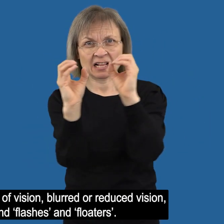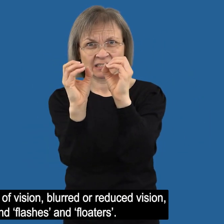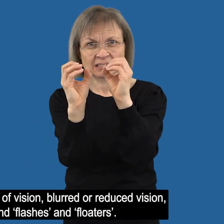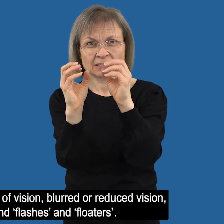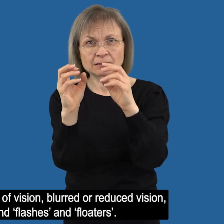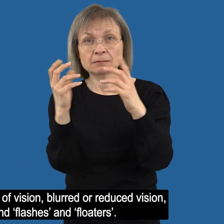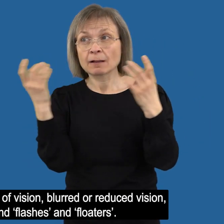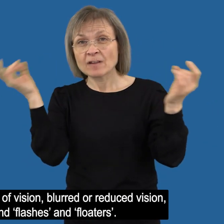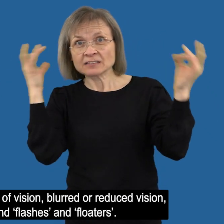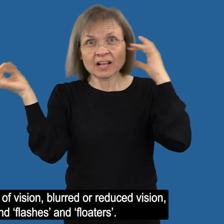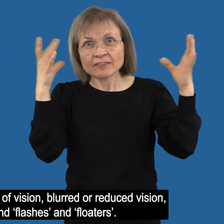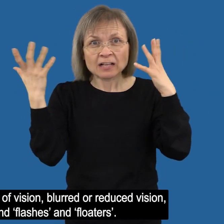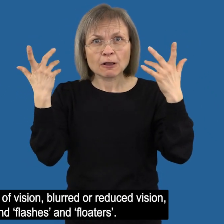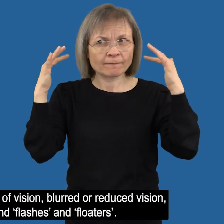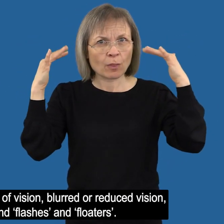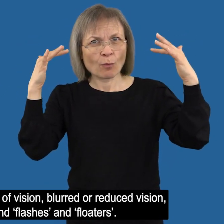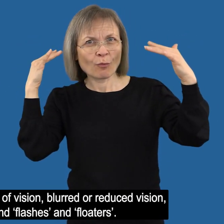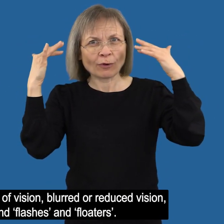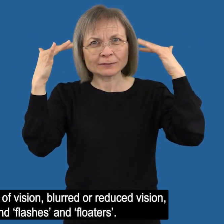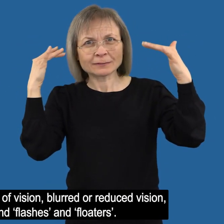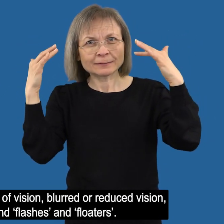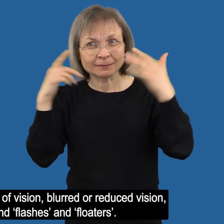or reduced vision, and flashes and floaters.